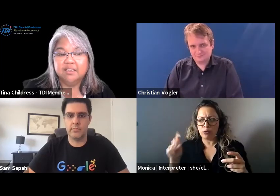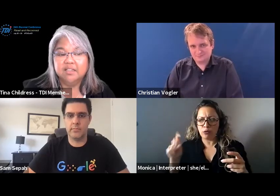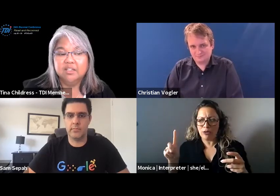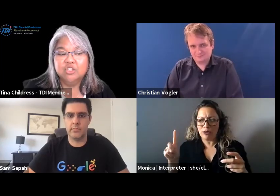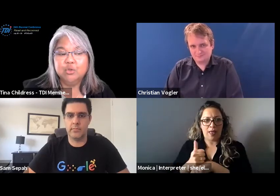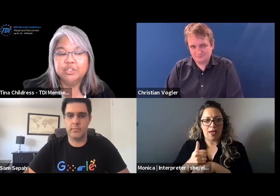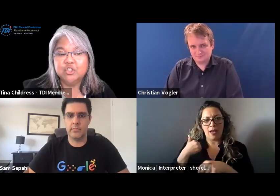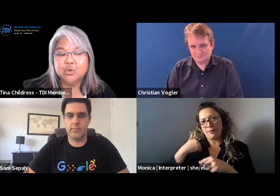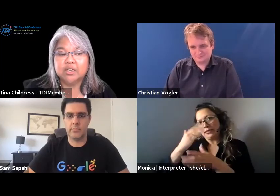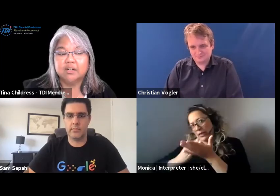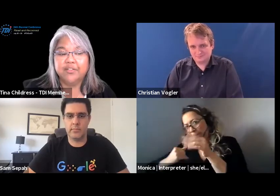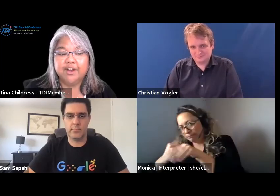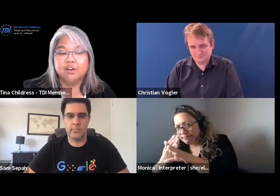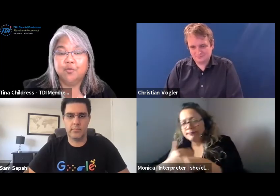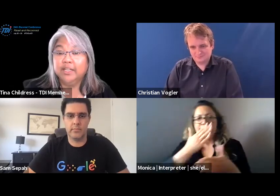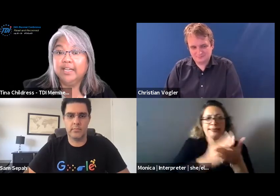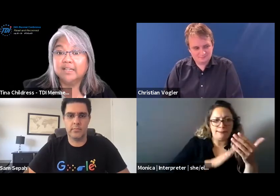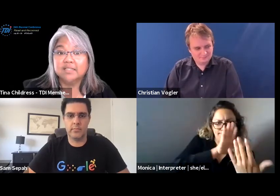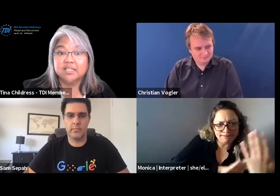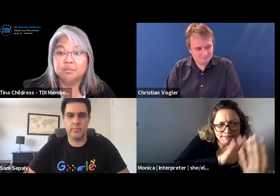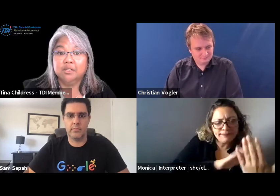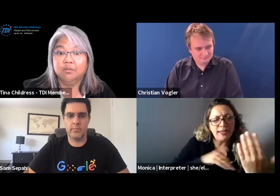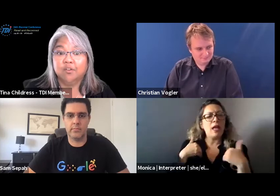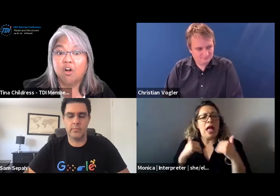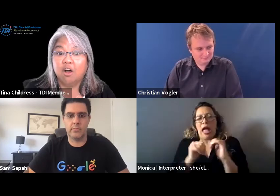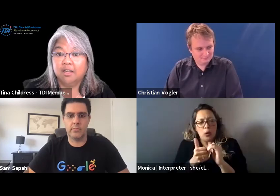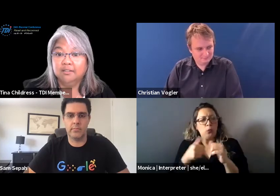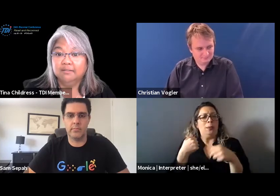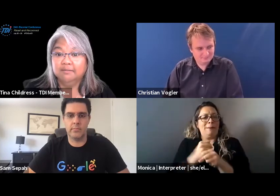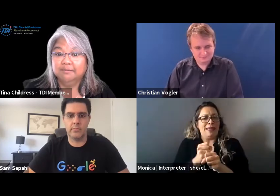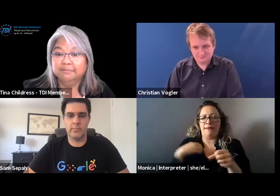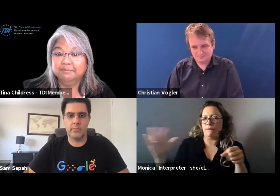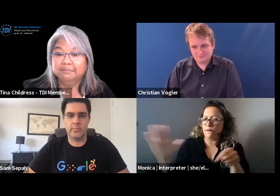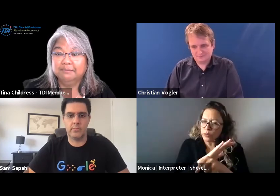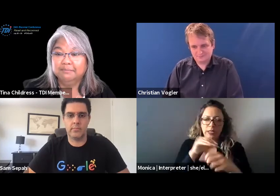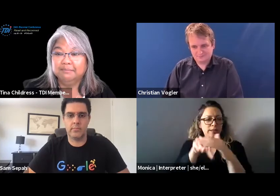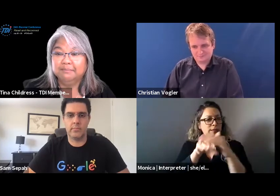needed to ensure they are fully accessible for all?